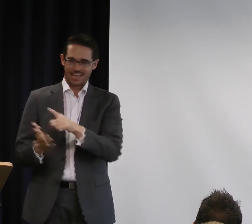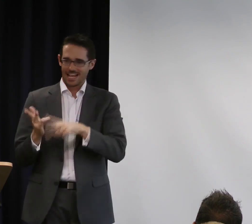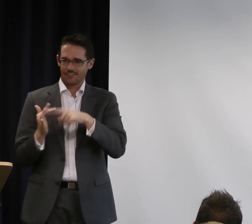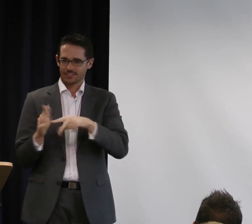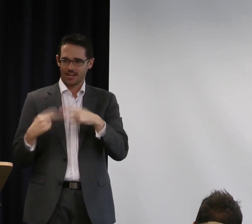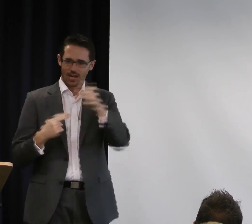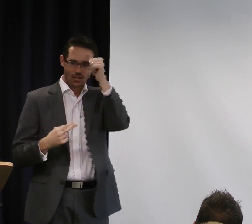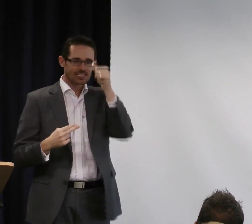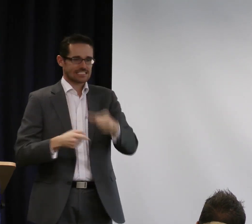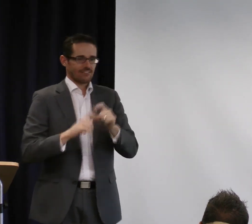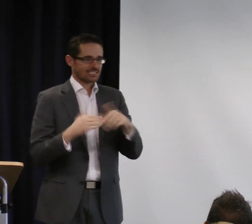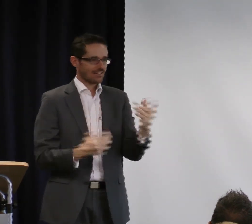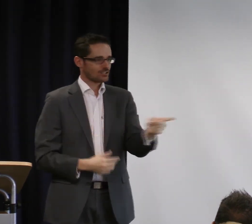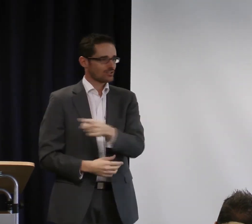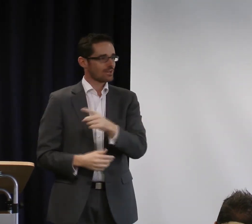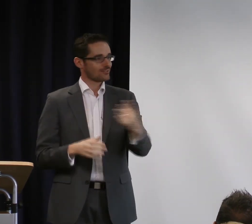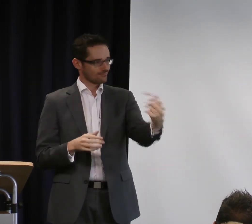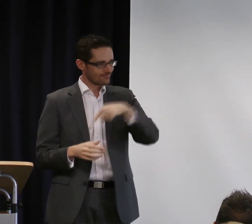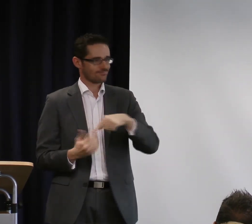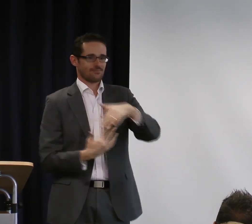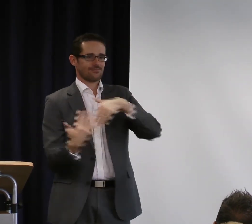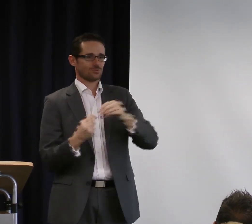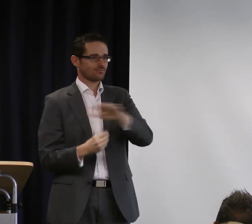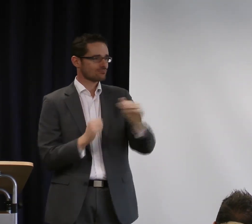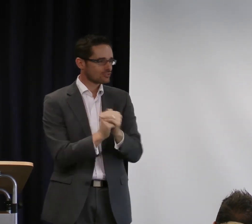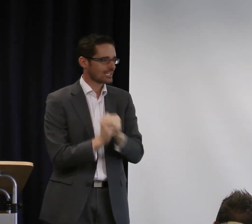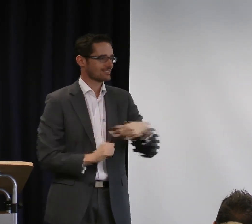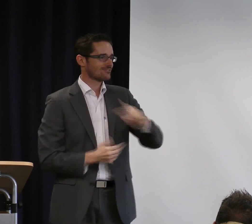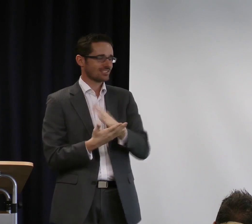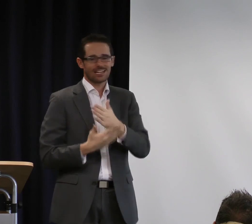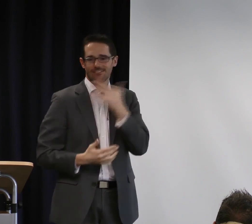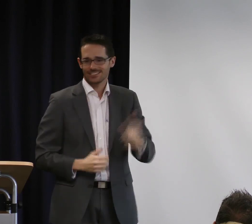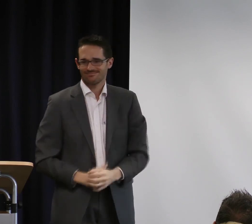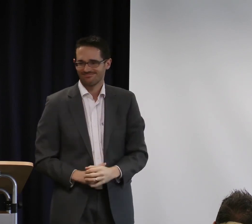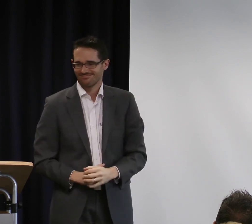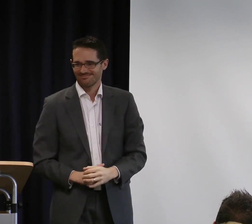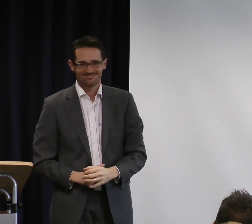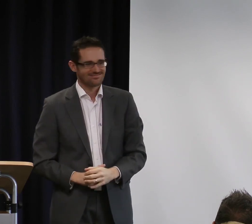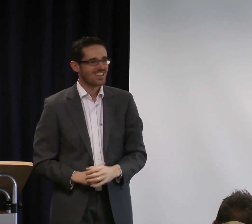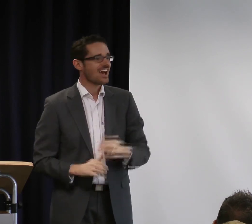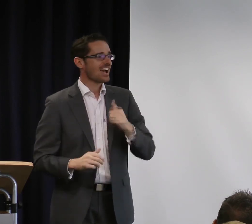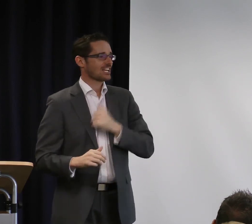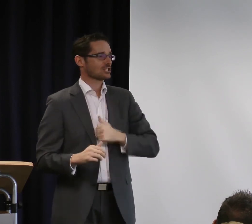friends. I'd love to thank the Lovett family. I know it's not easy to be here on this day, but really pleased that you're here to share it with